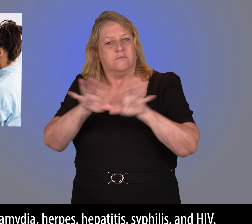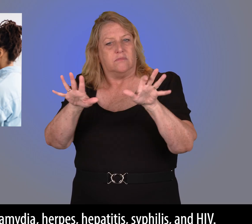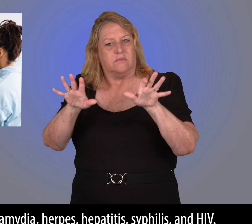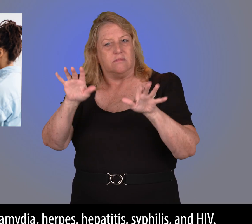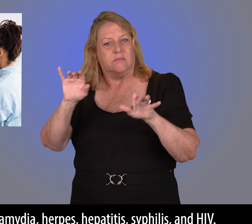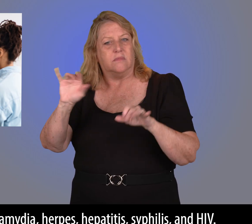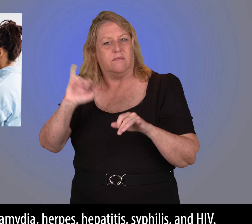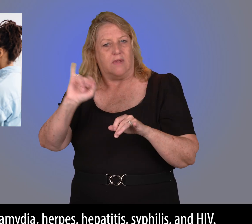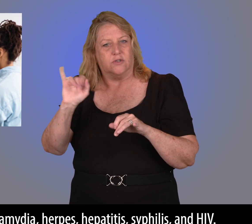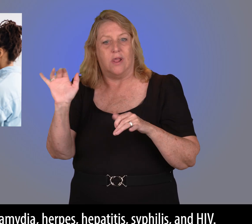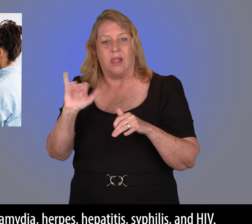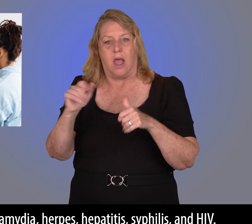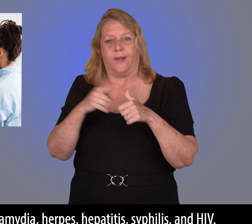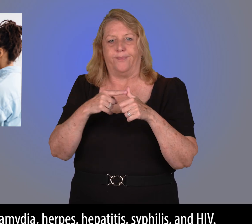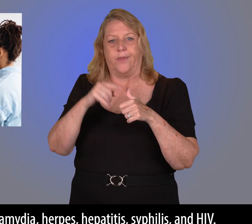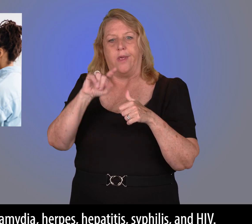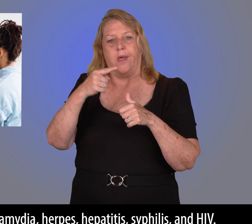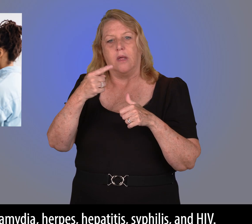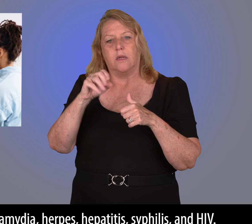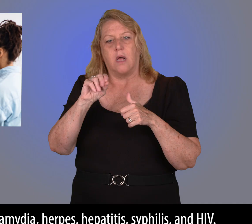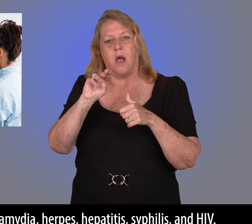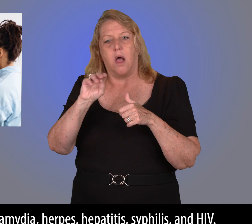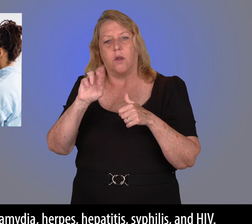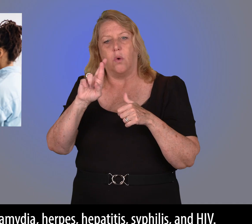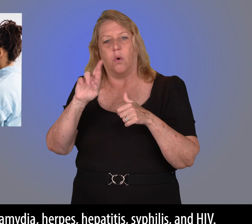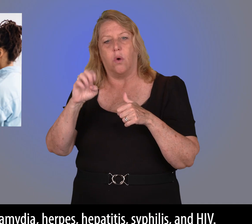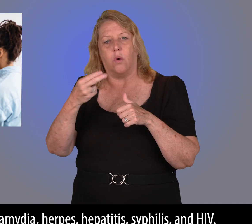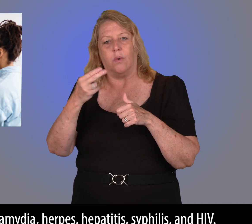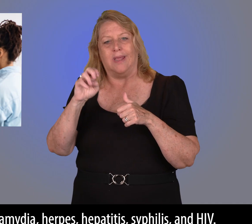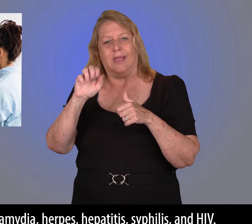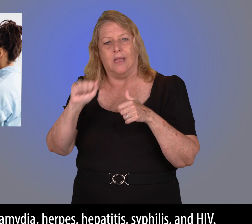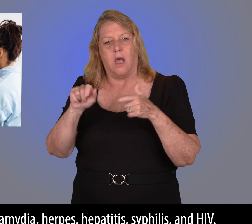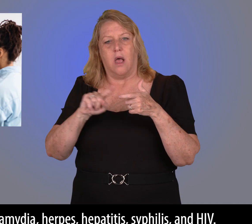such as gonorrhea, chlamydia,